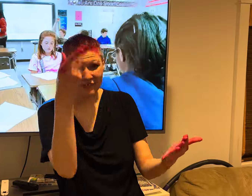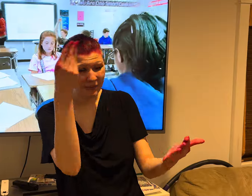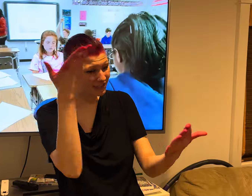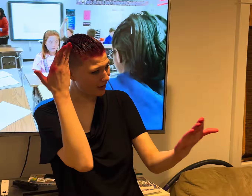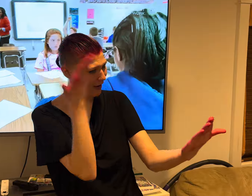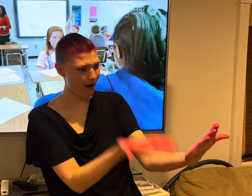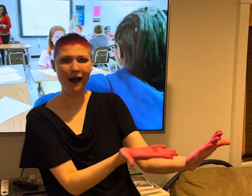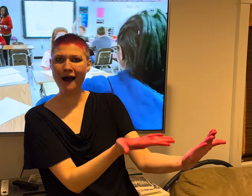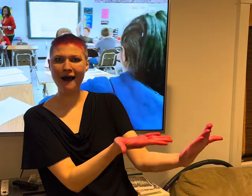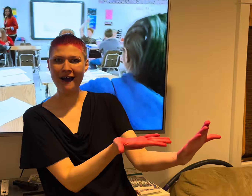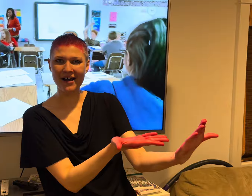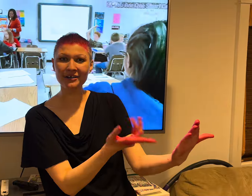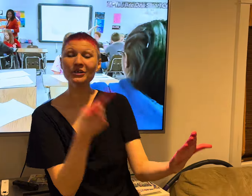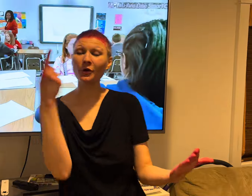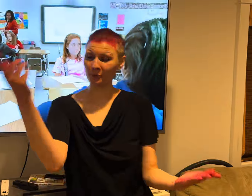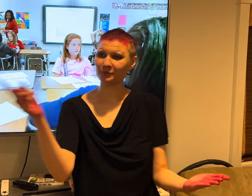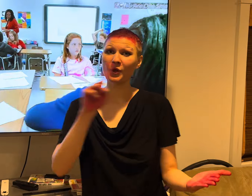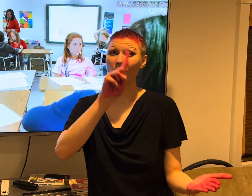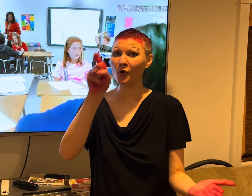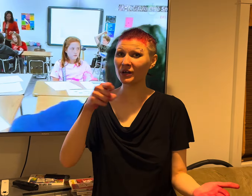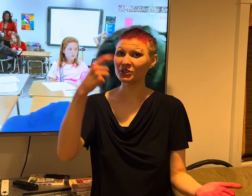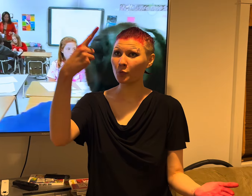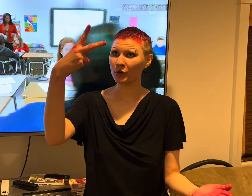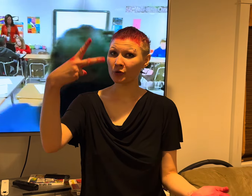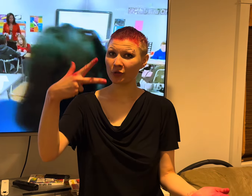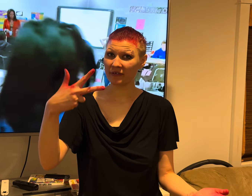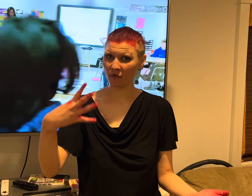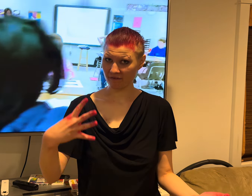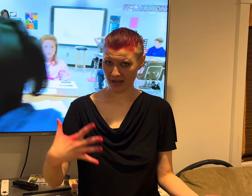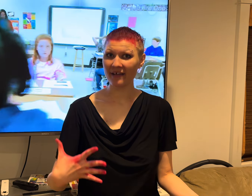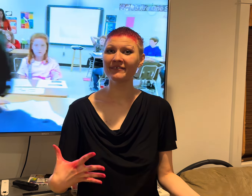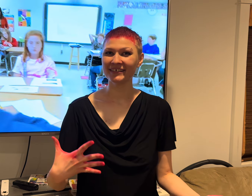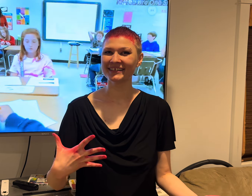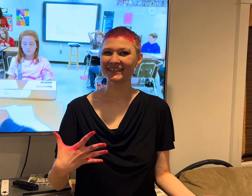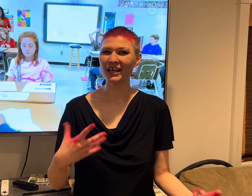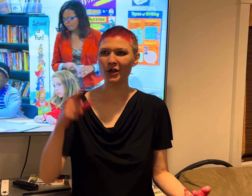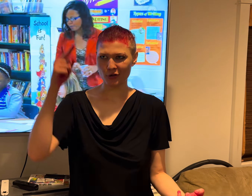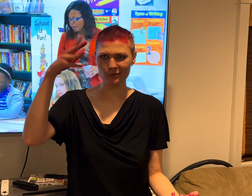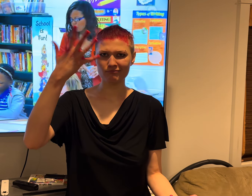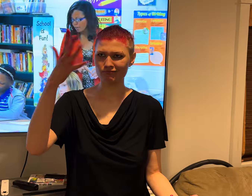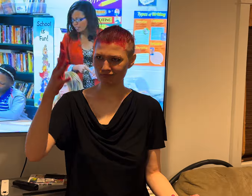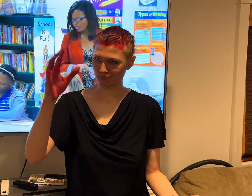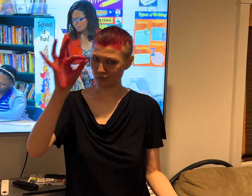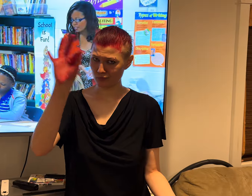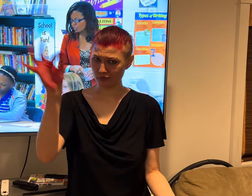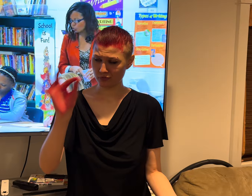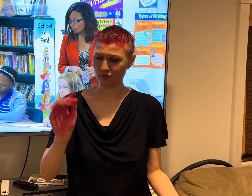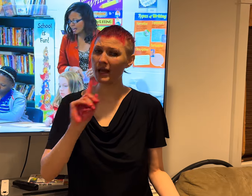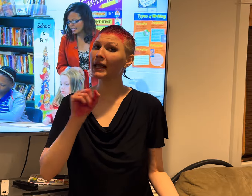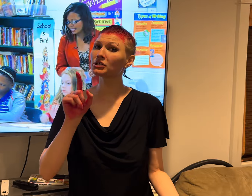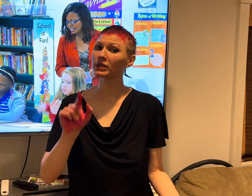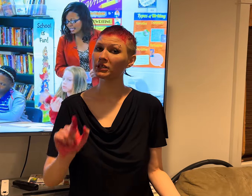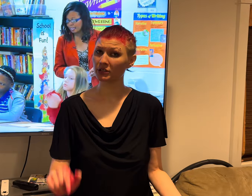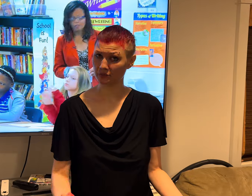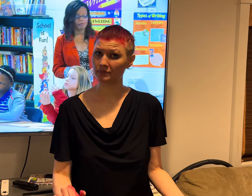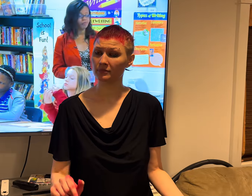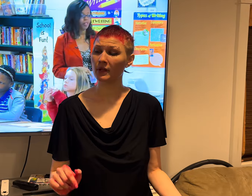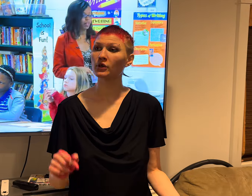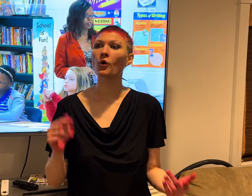What differences exist between the short story and the article? What is the central idea of the